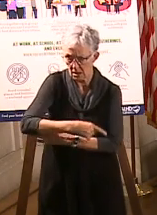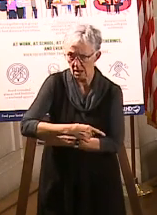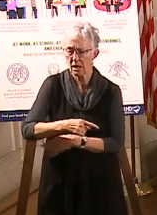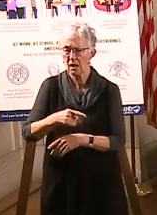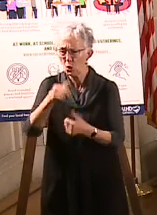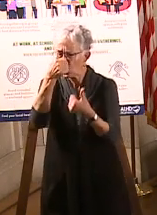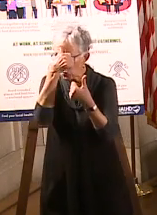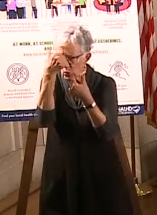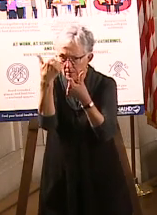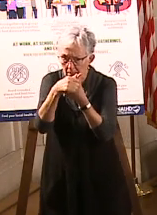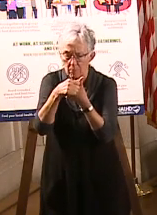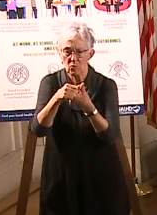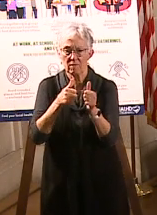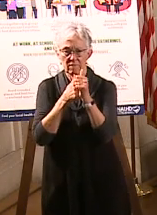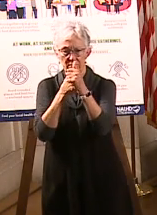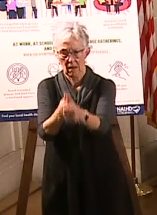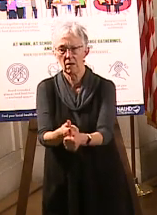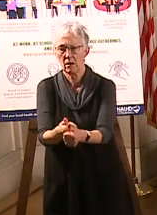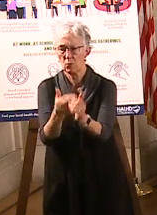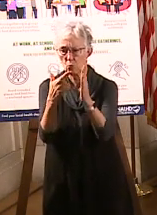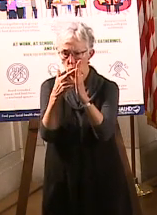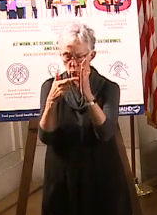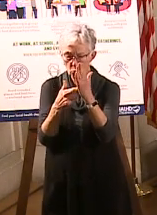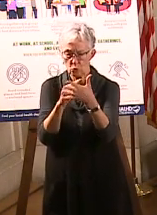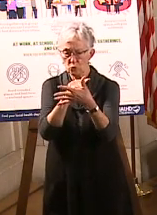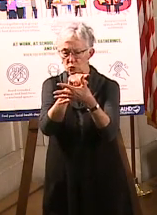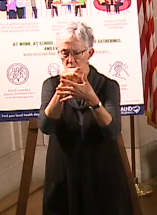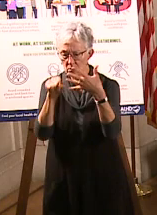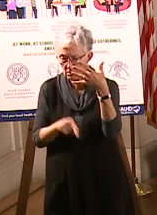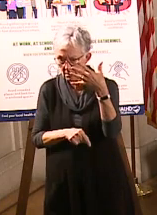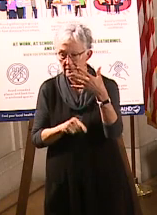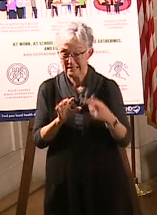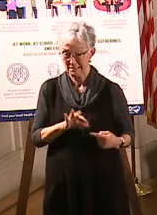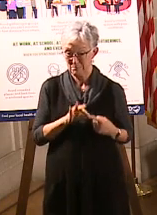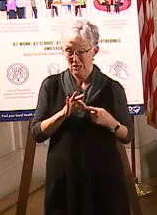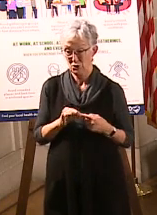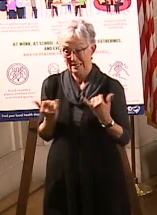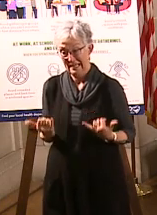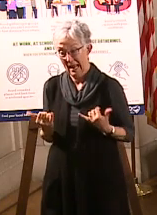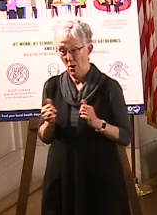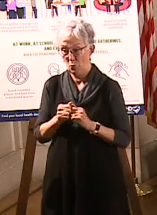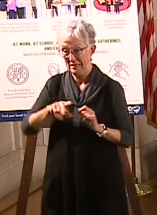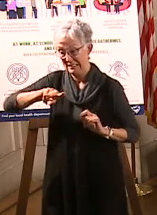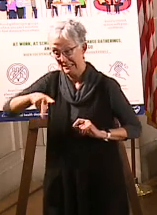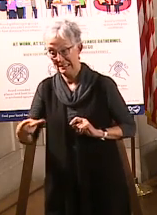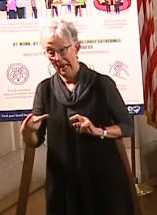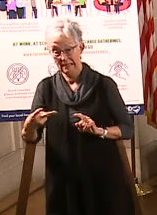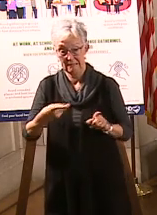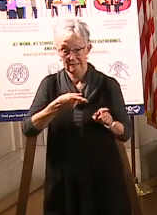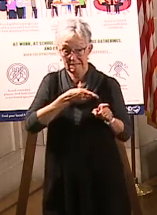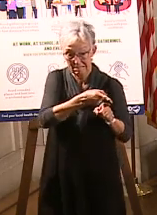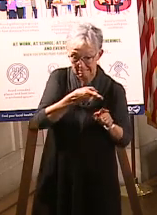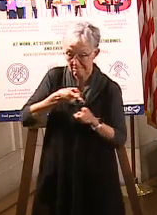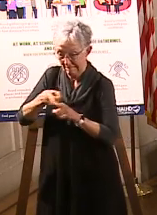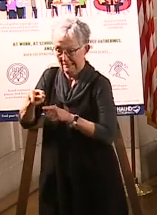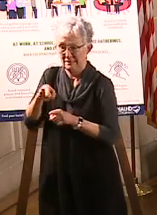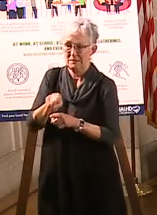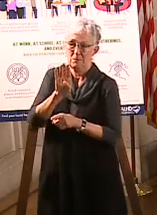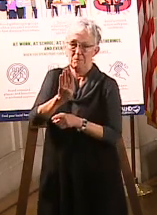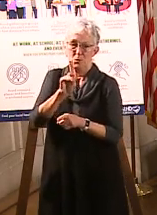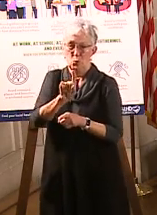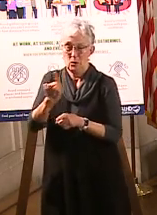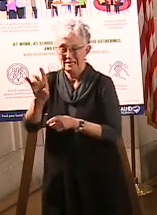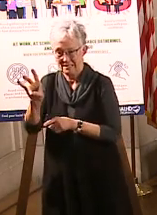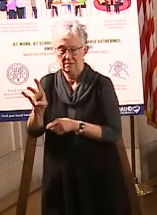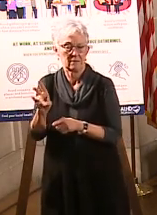use the tools we've given you to slow the spread of the virus, especially in light of the B117, to make sure that you're keeping that 6 foot of